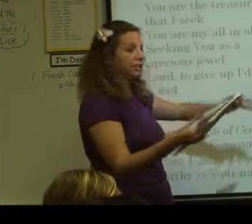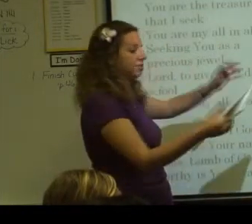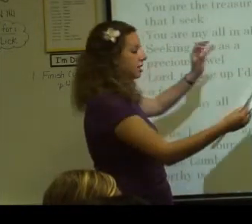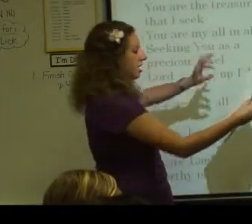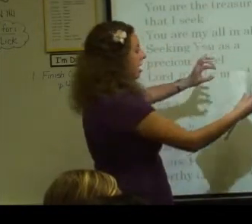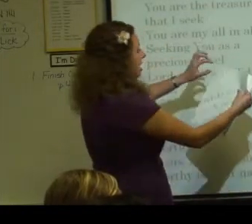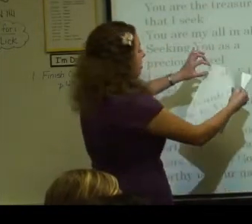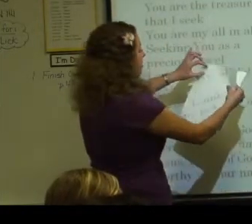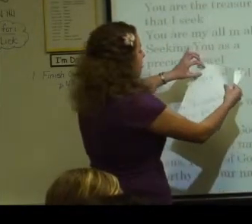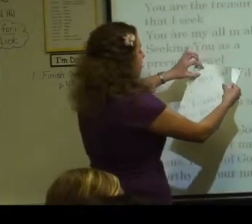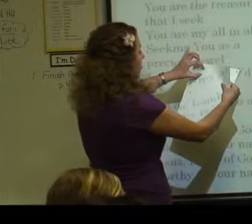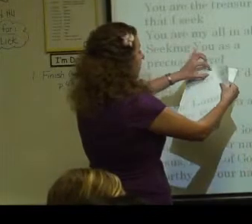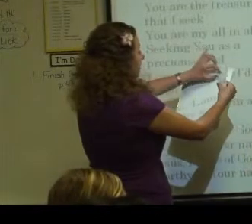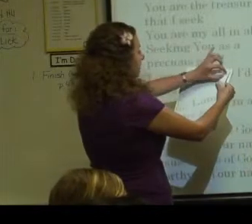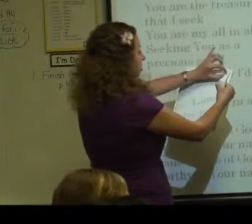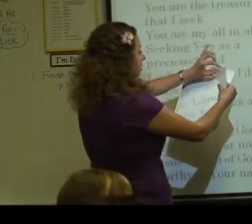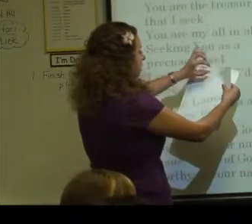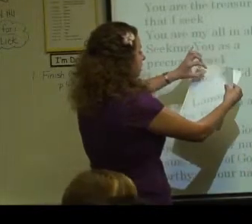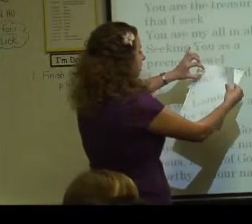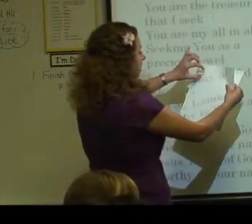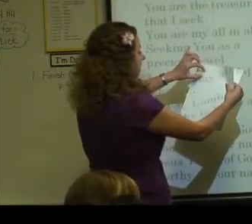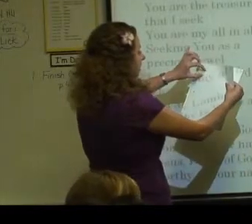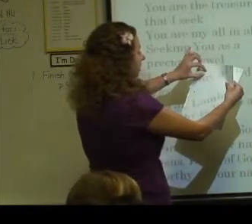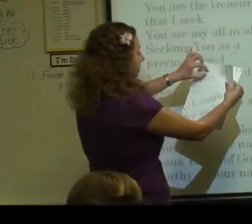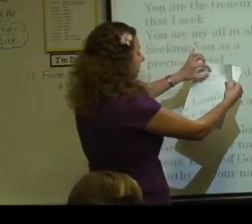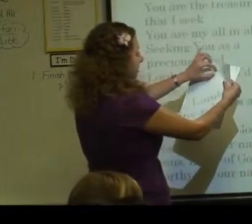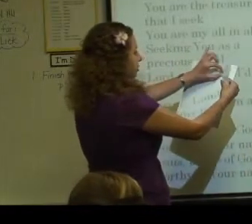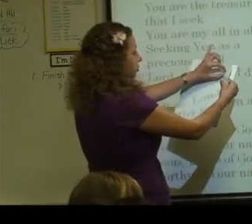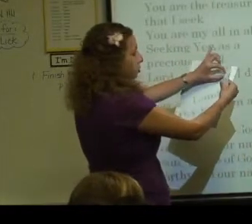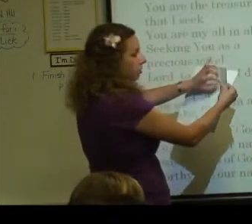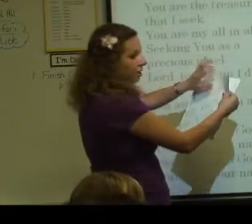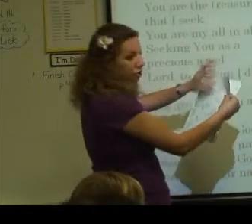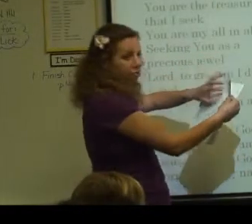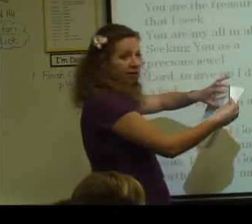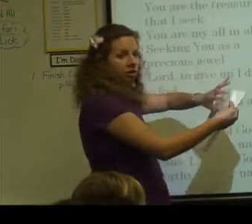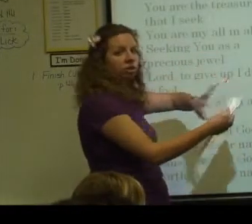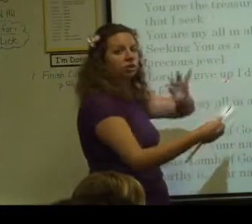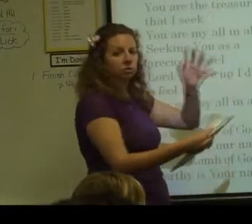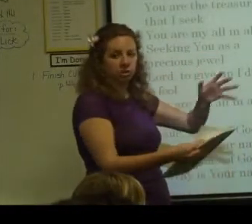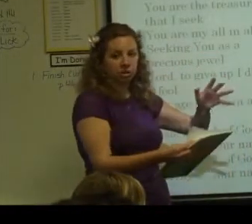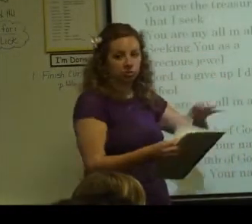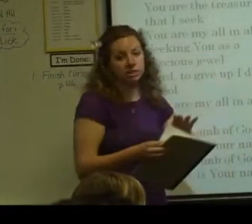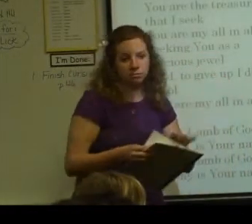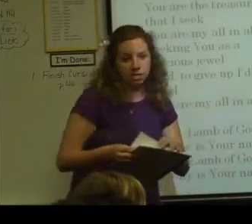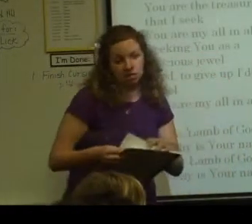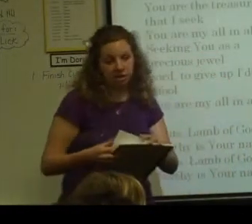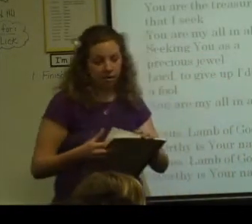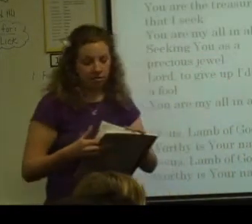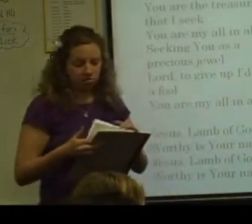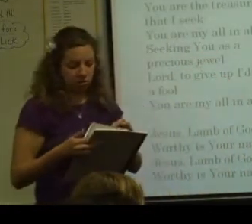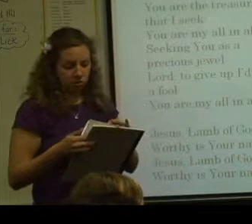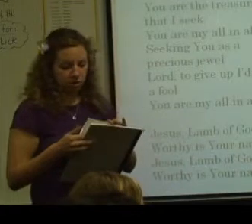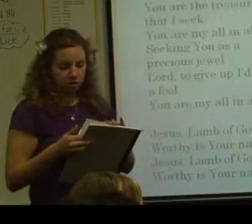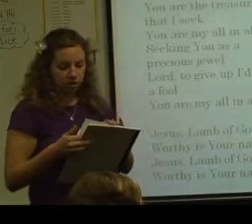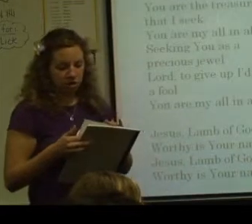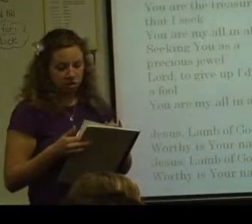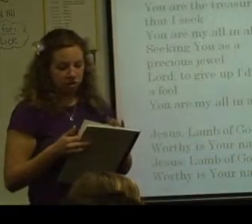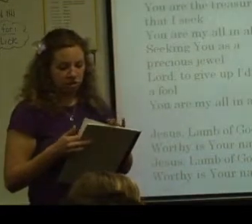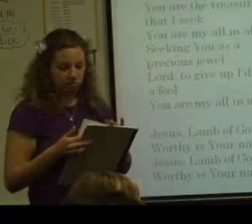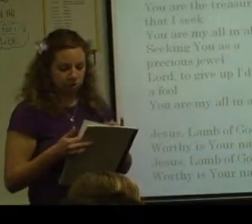ASL, then I will write the English and then leave like a space or 2 lines or whatever, so that you can write something under it that way. So whatever way you guys want to do it, but